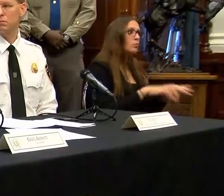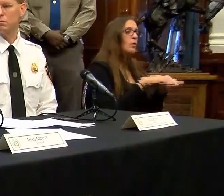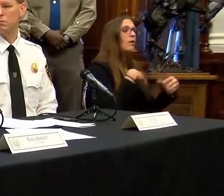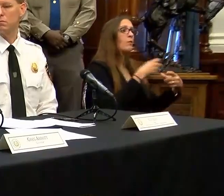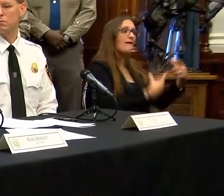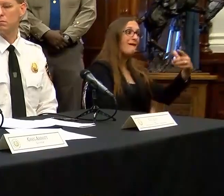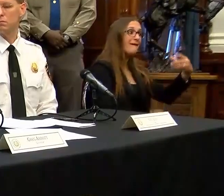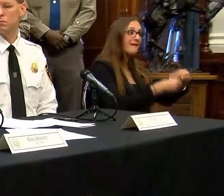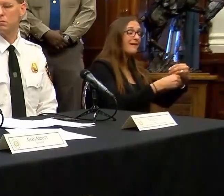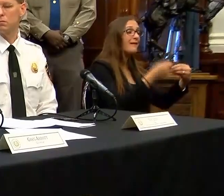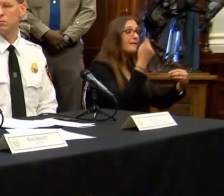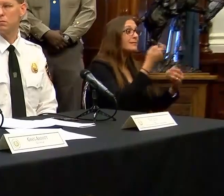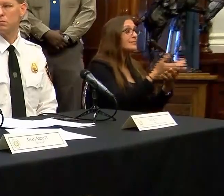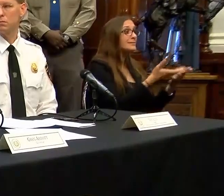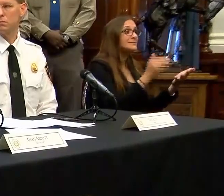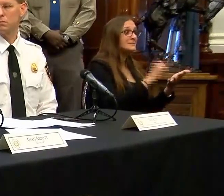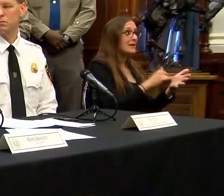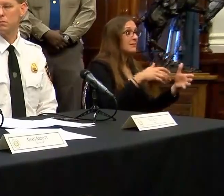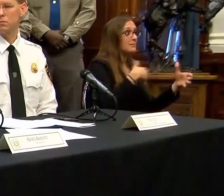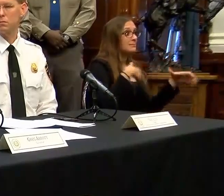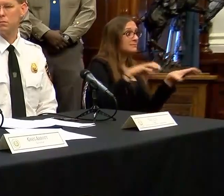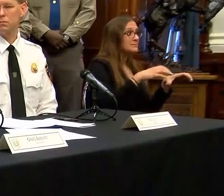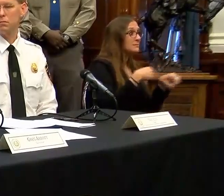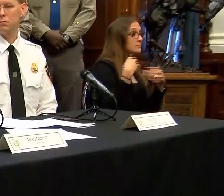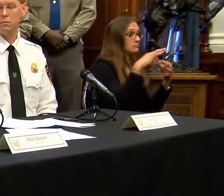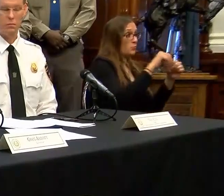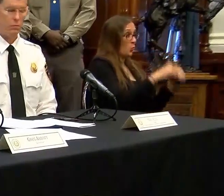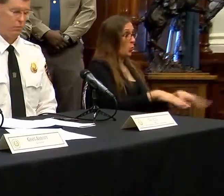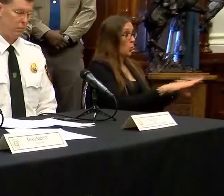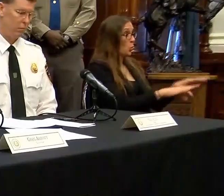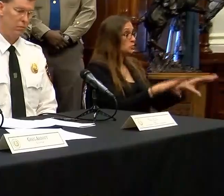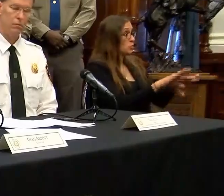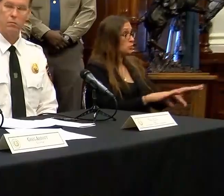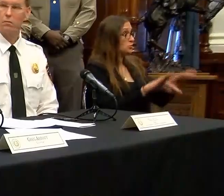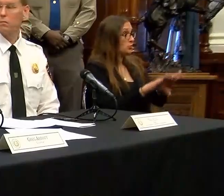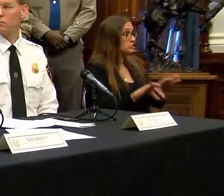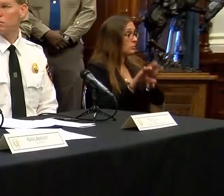add that the things that have been done in terms of closing,